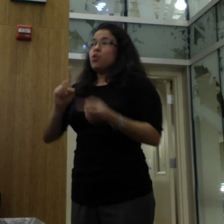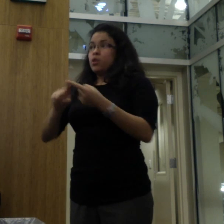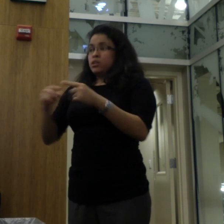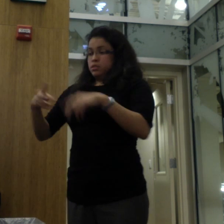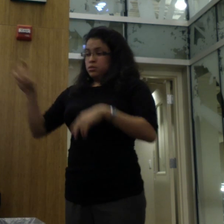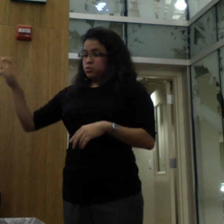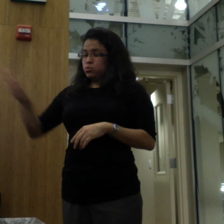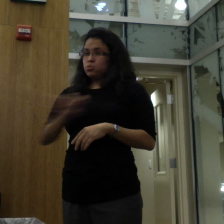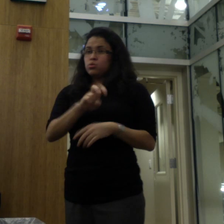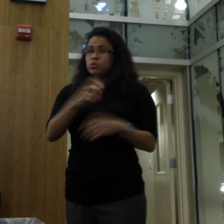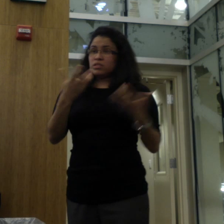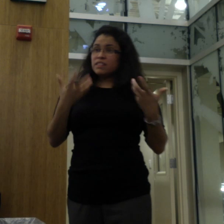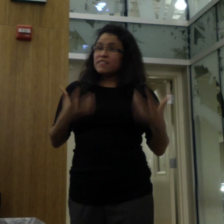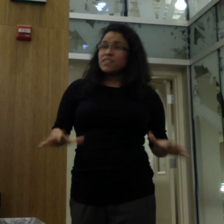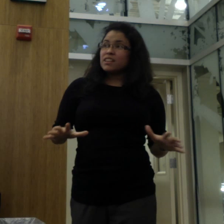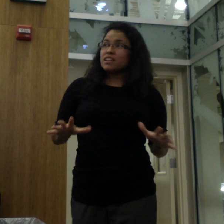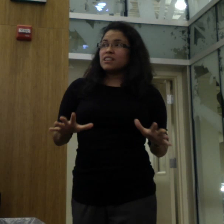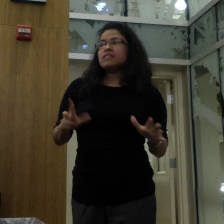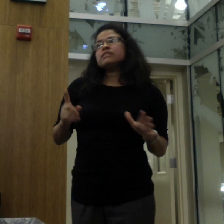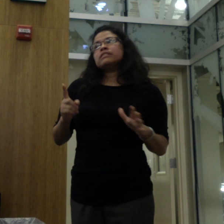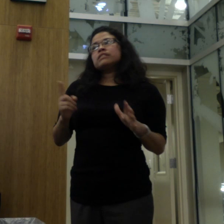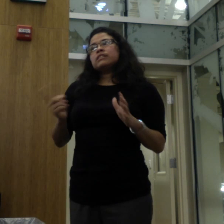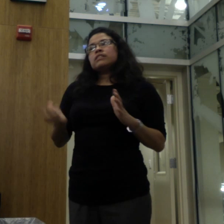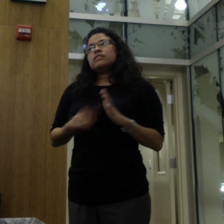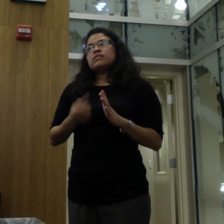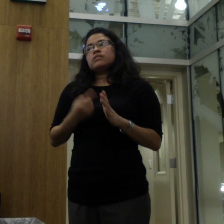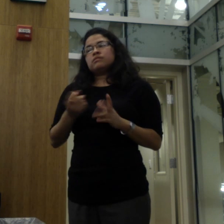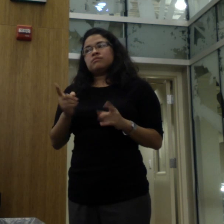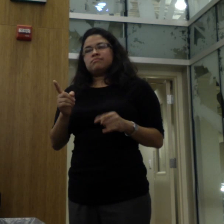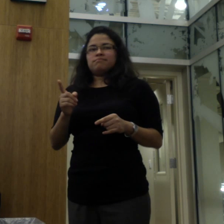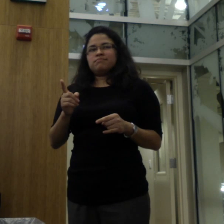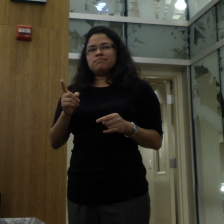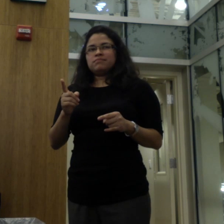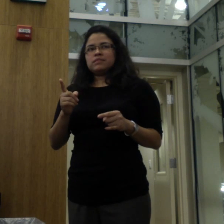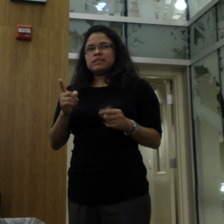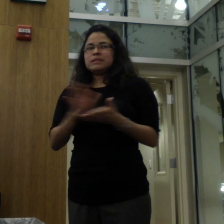just everything is normal. So I've got to find a new place for my stuff.